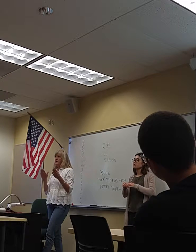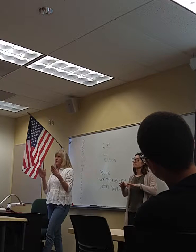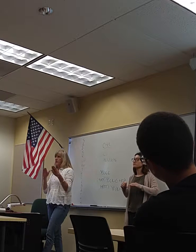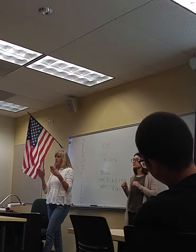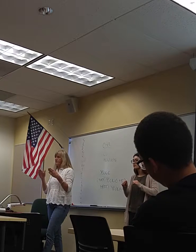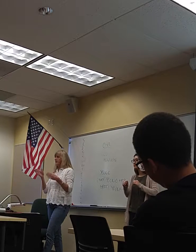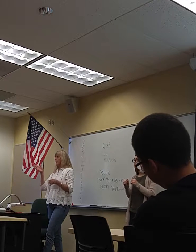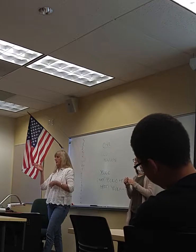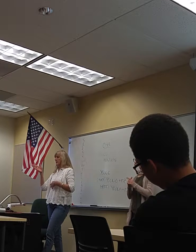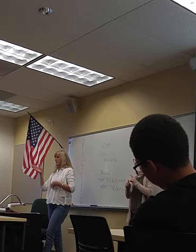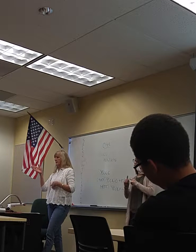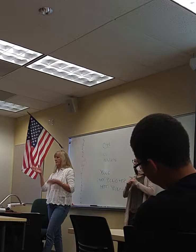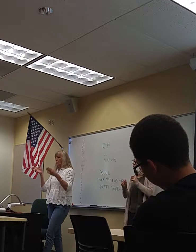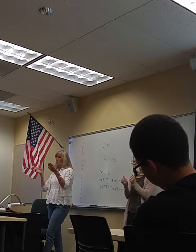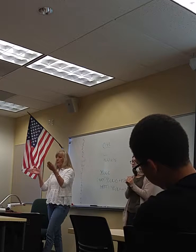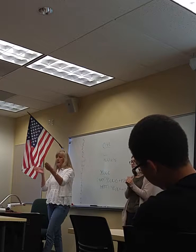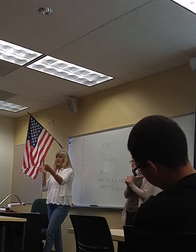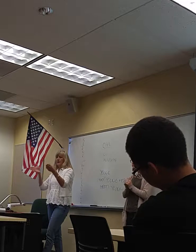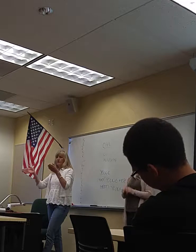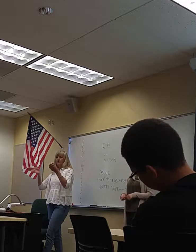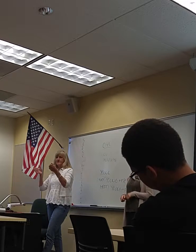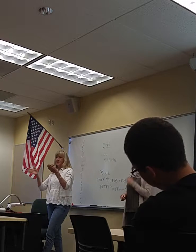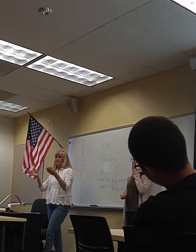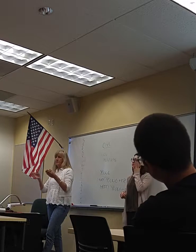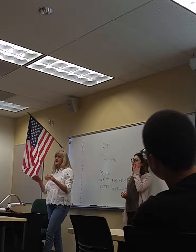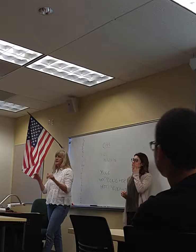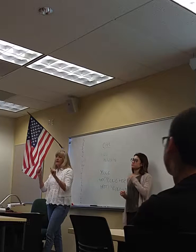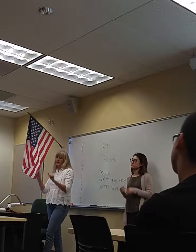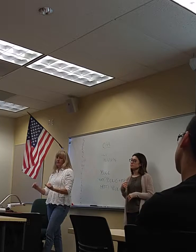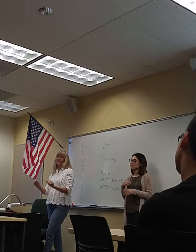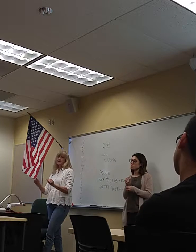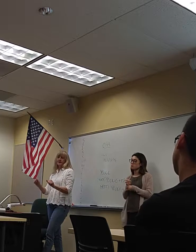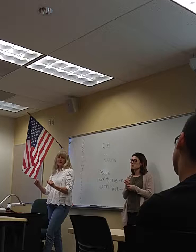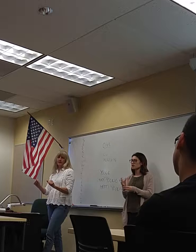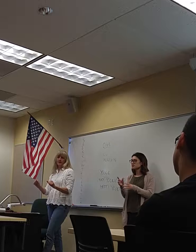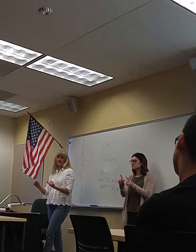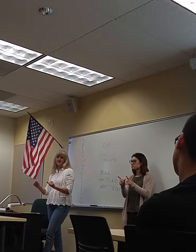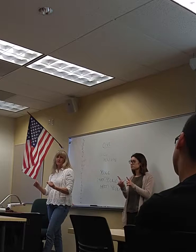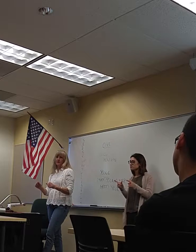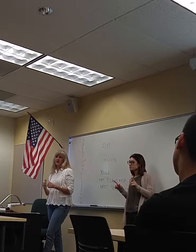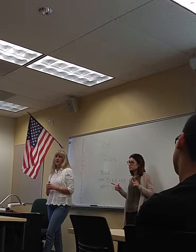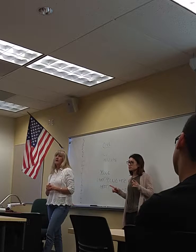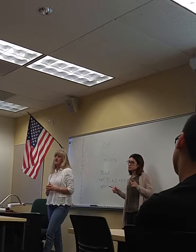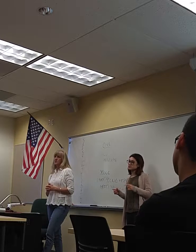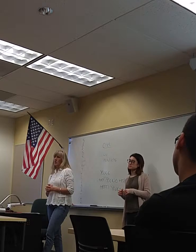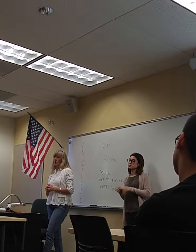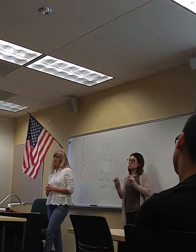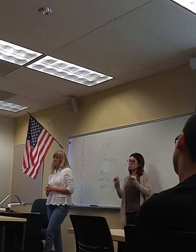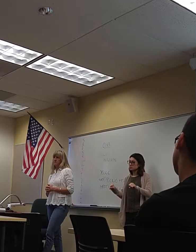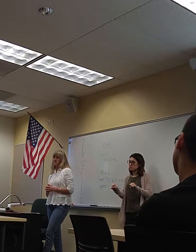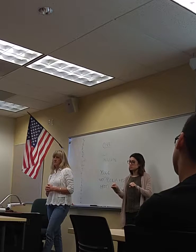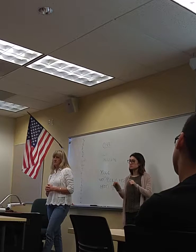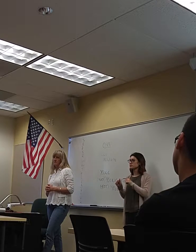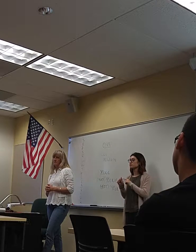we go back to that way language is expressed. A lot of people sign can this way. It's wrong.